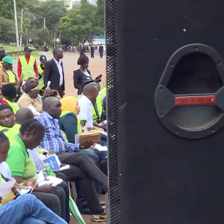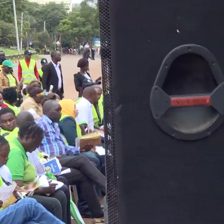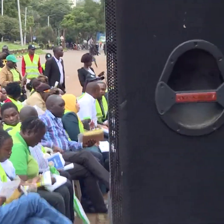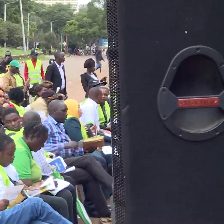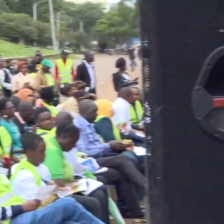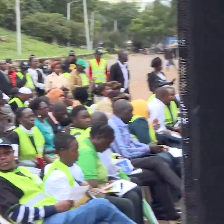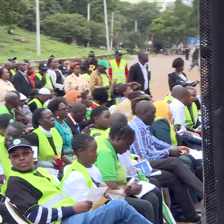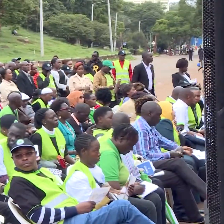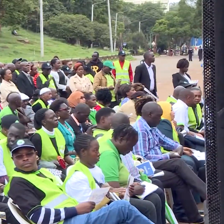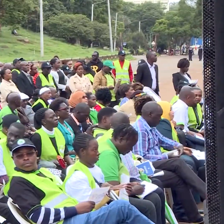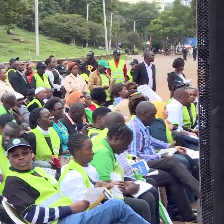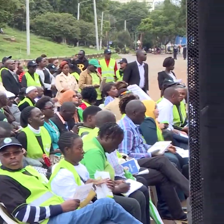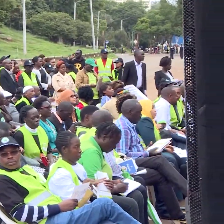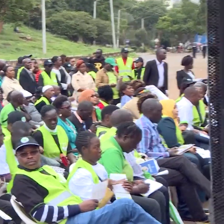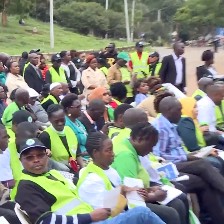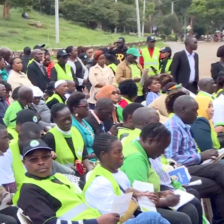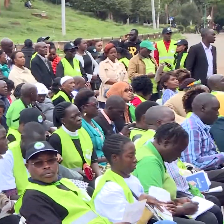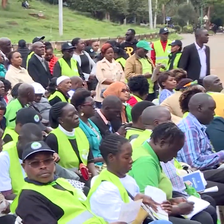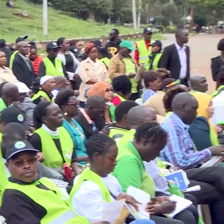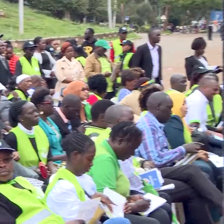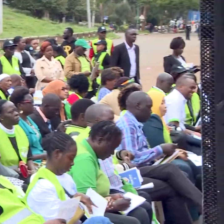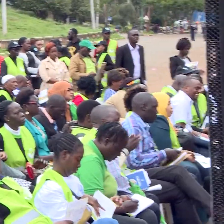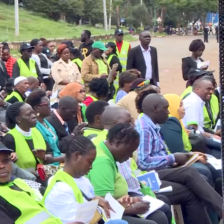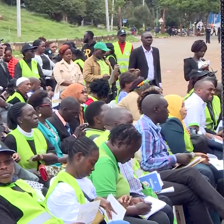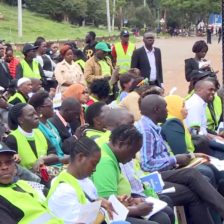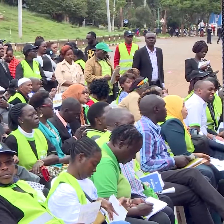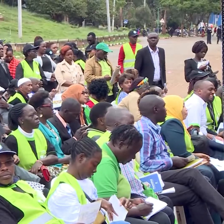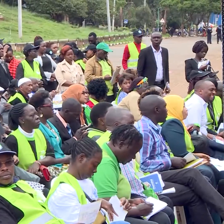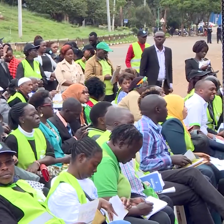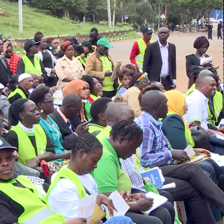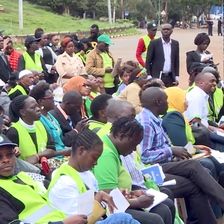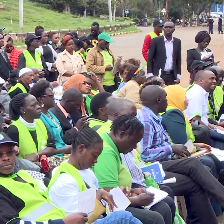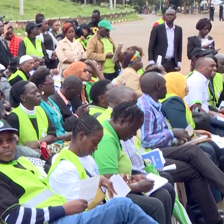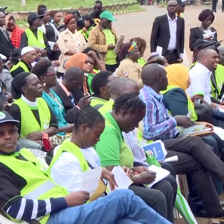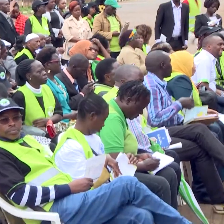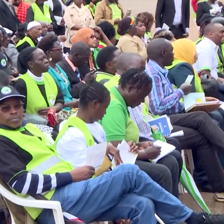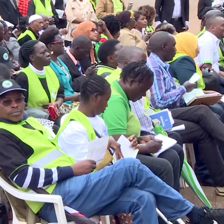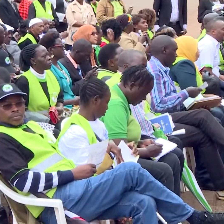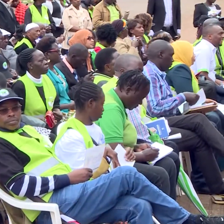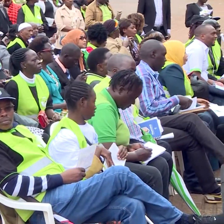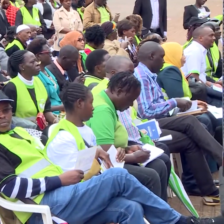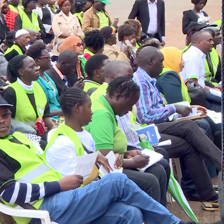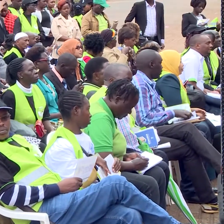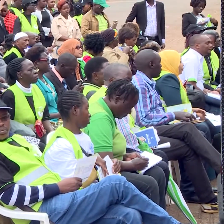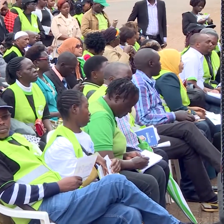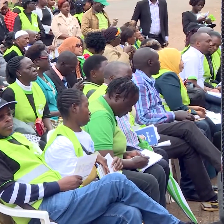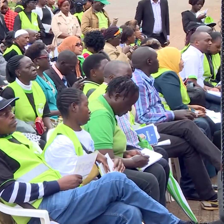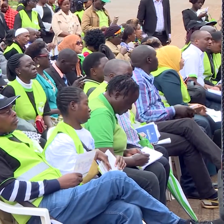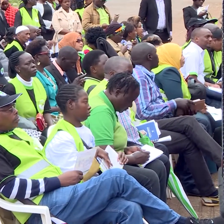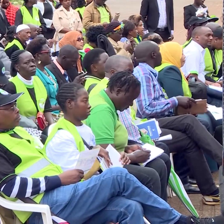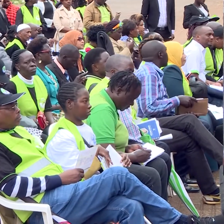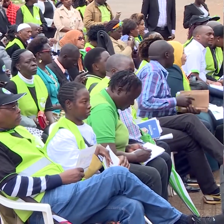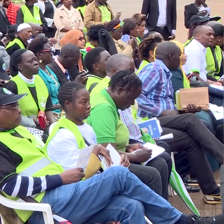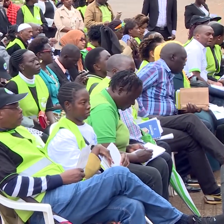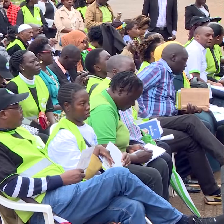the preparation for AVIU. Management for their insight and this, under the leadership of the CEO for their insight and support in